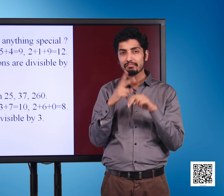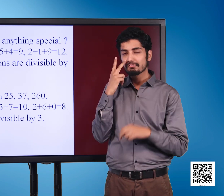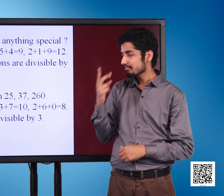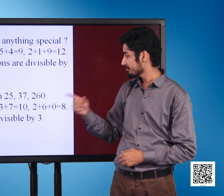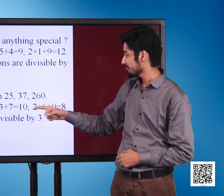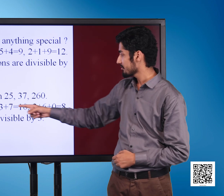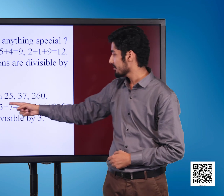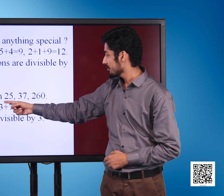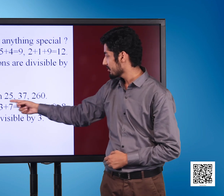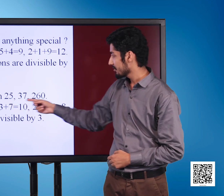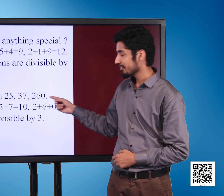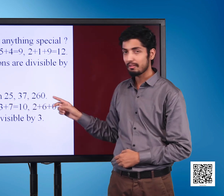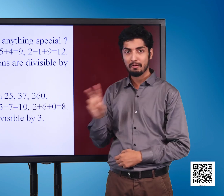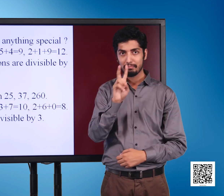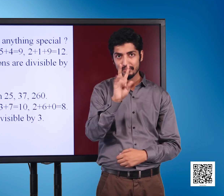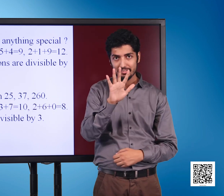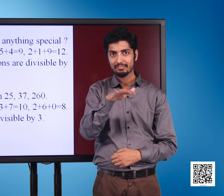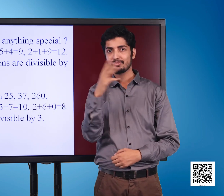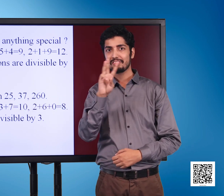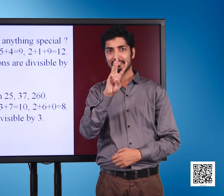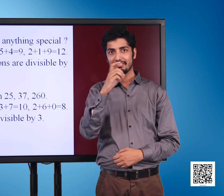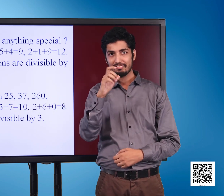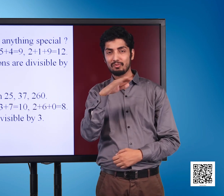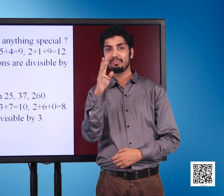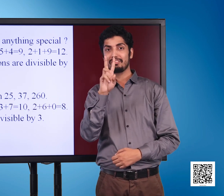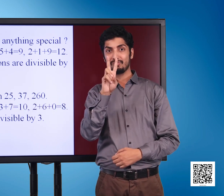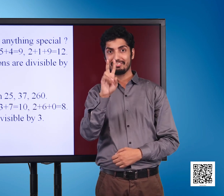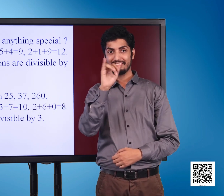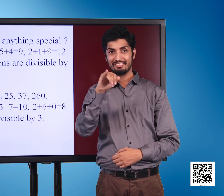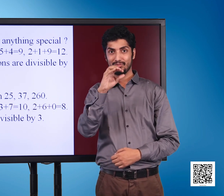Add the digits in 25, 37, 260.